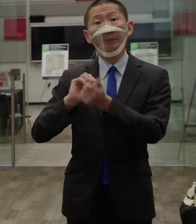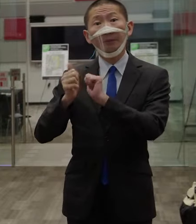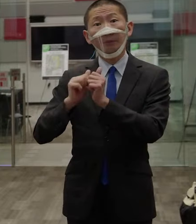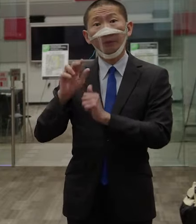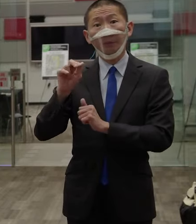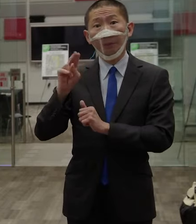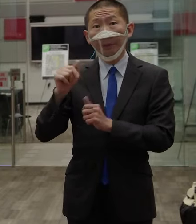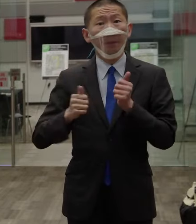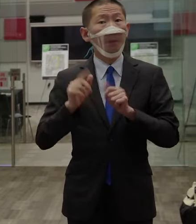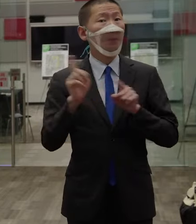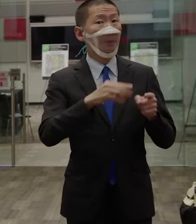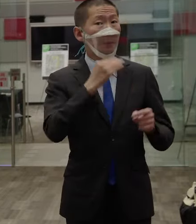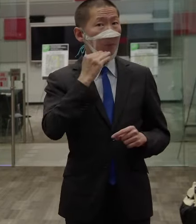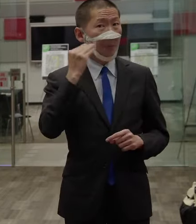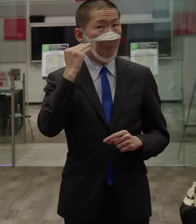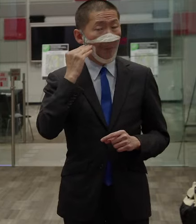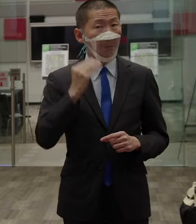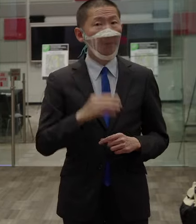home.